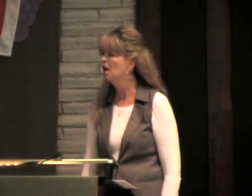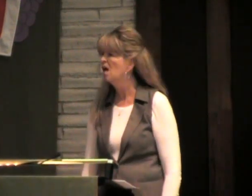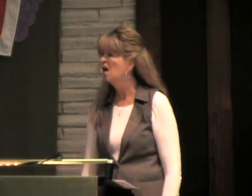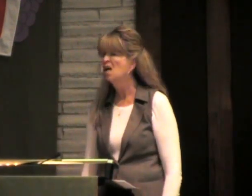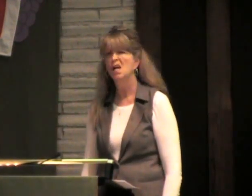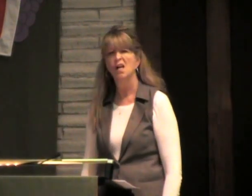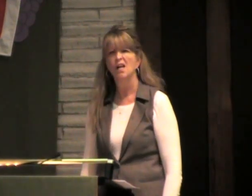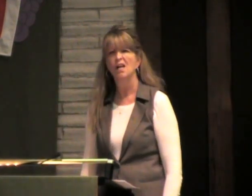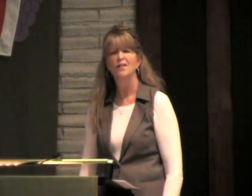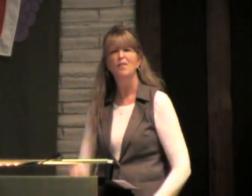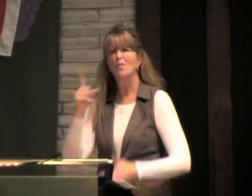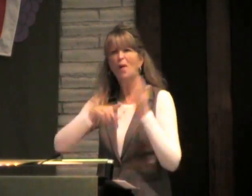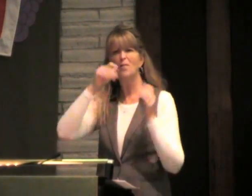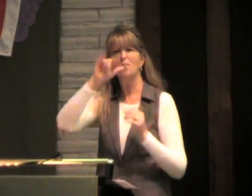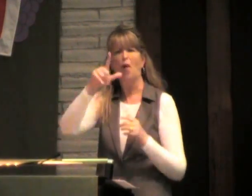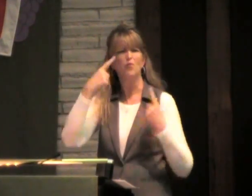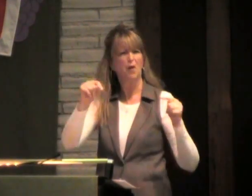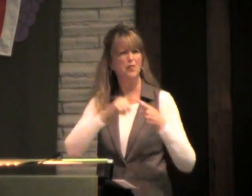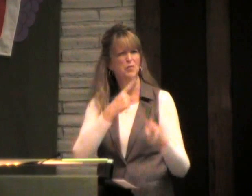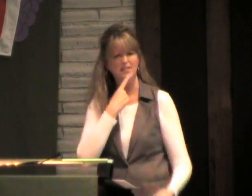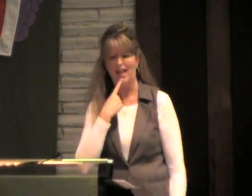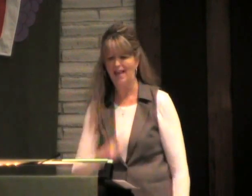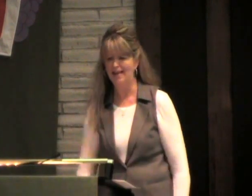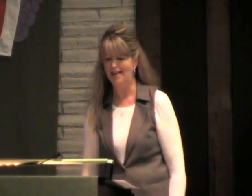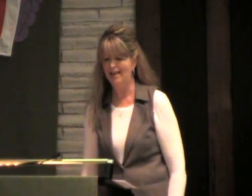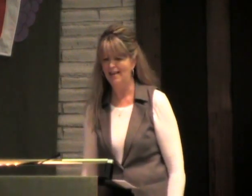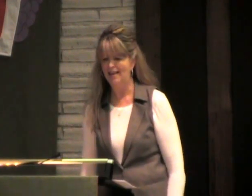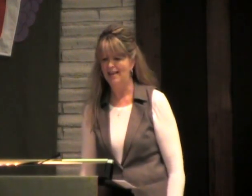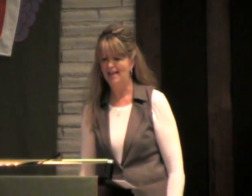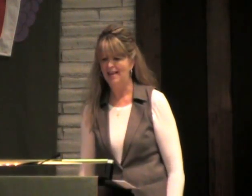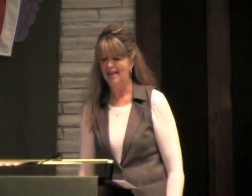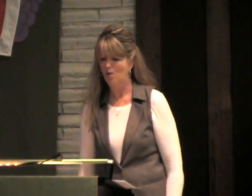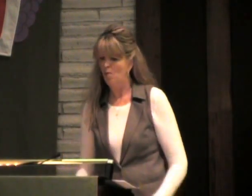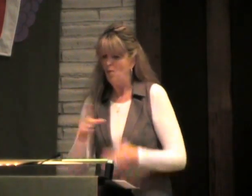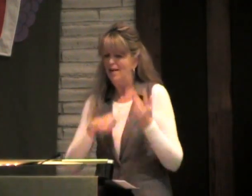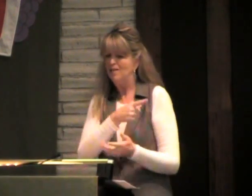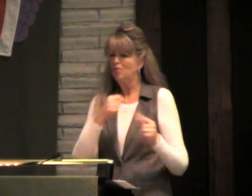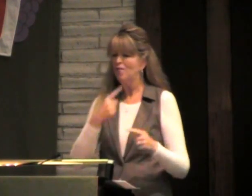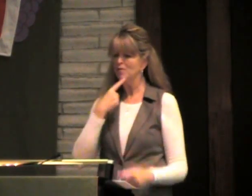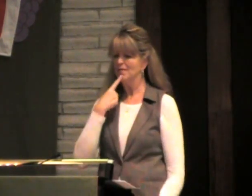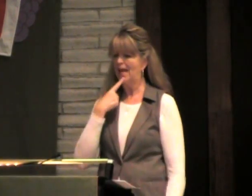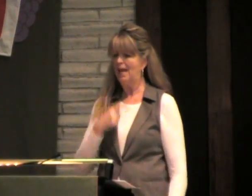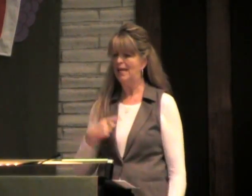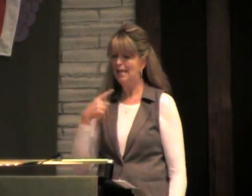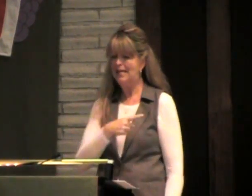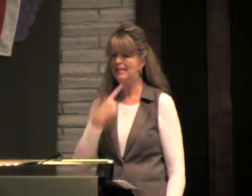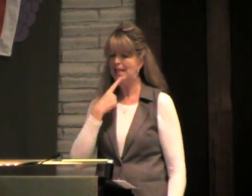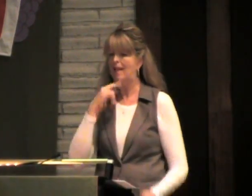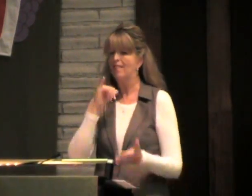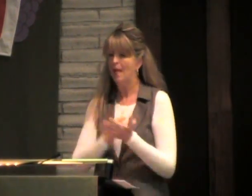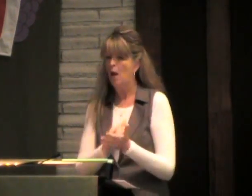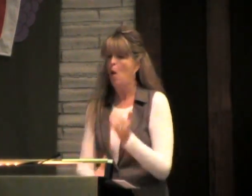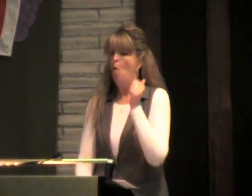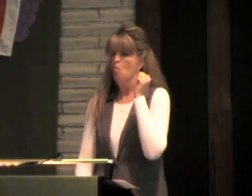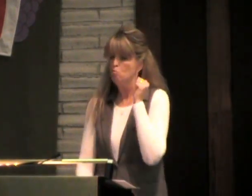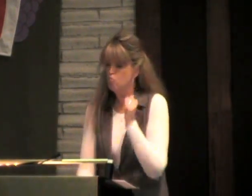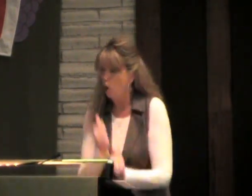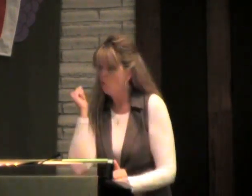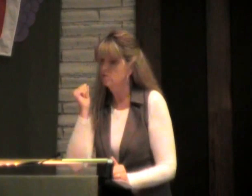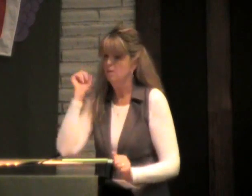guard your heart and soul in Christ Jesus." So what do you think they're trying to tell us?